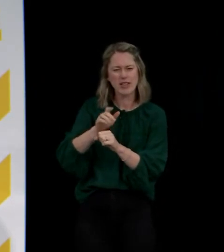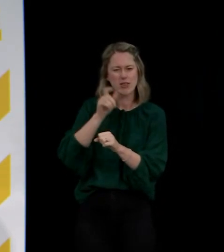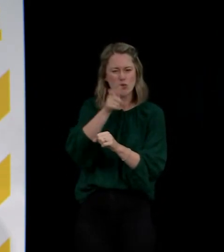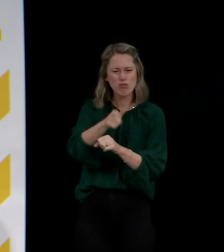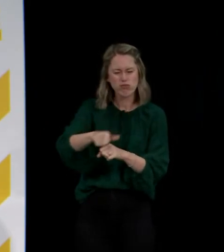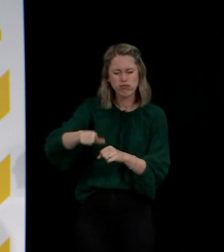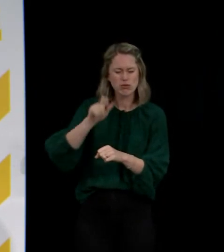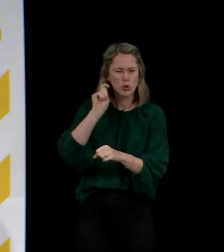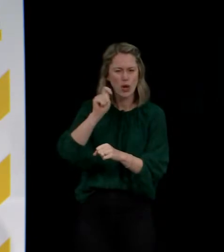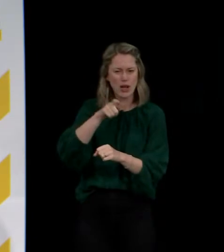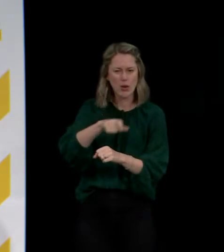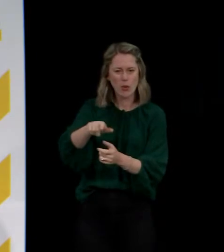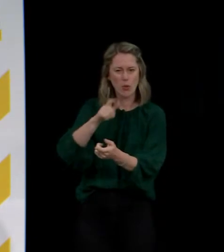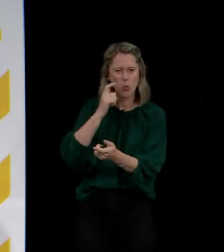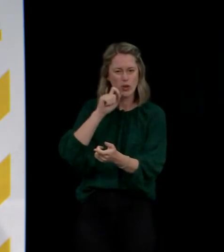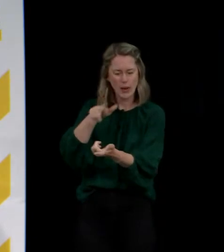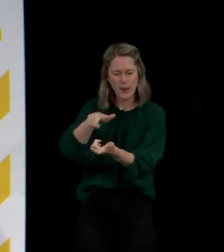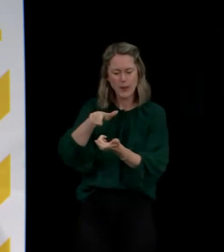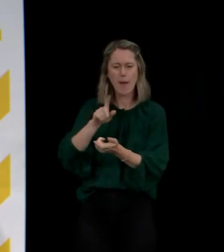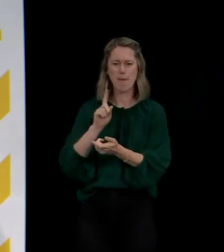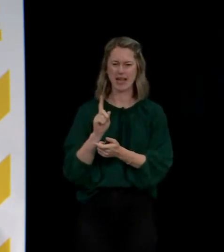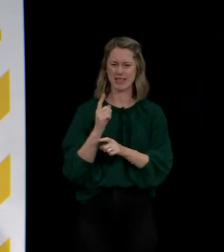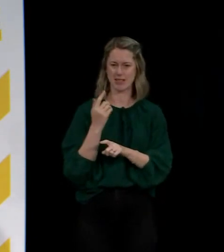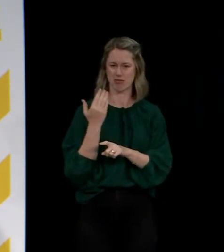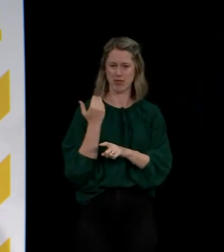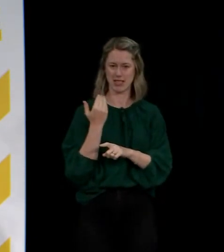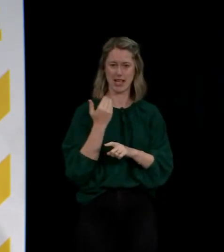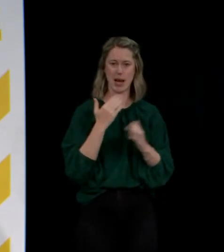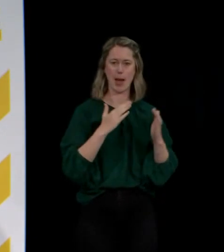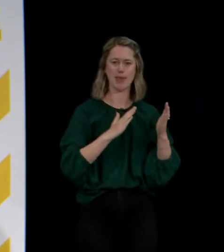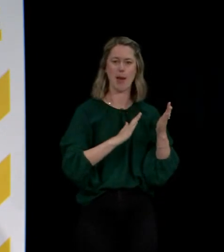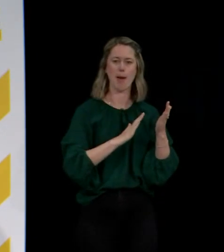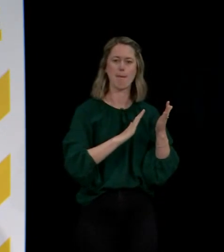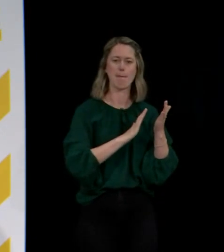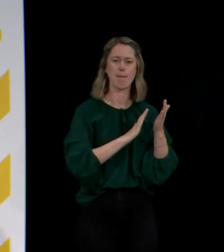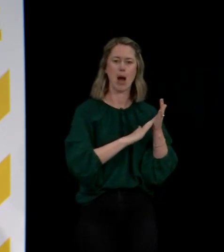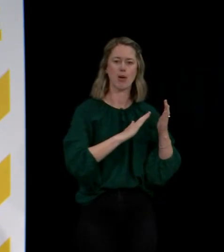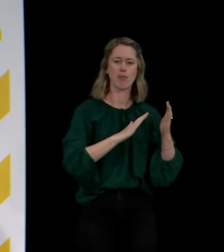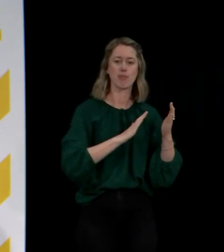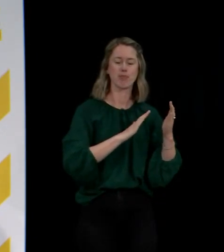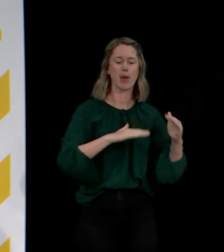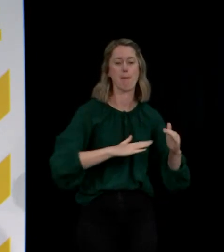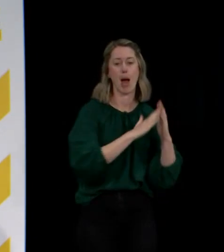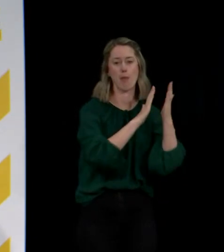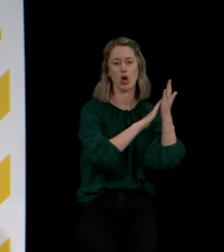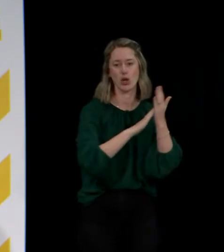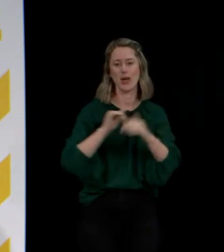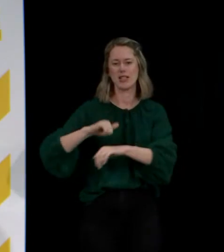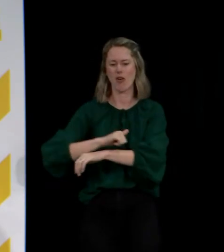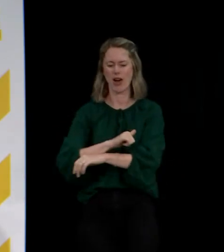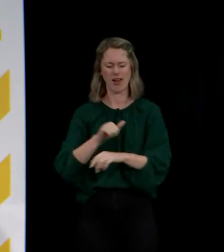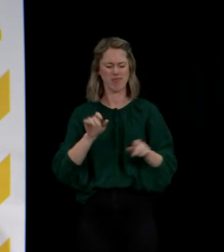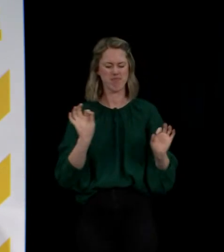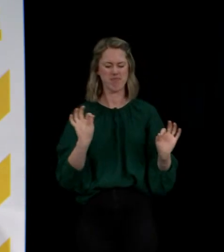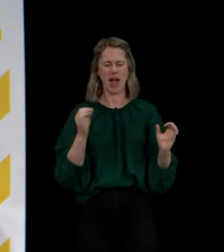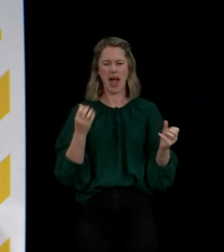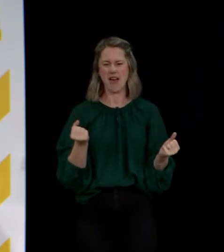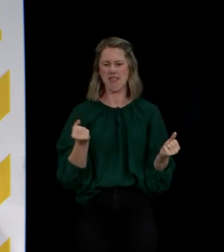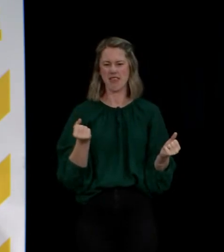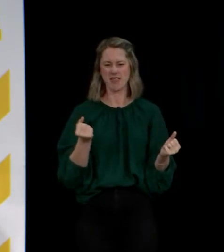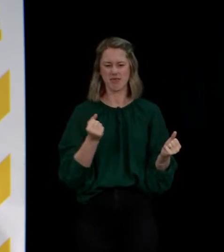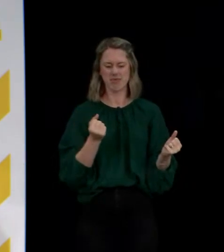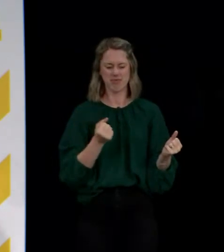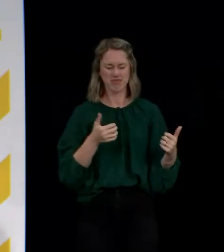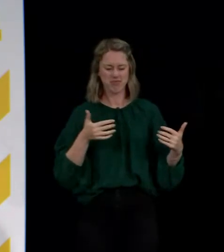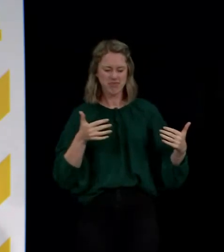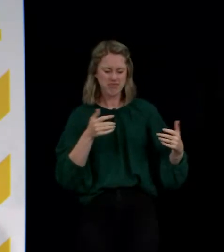of wastewater in both Mount Maunganui and Tauranga have come back negative. There will be further follow-up testing in coming days just to